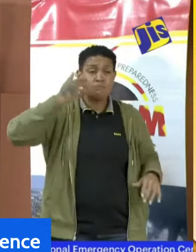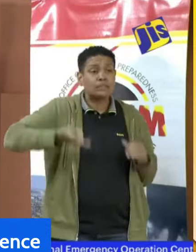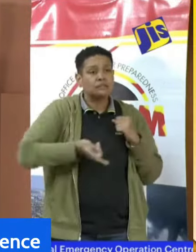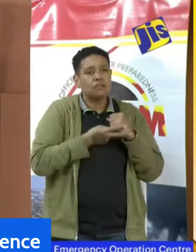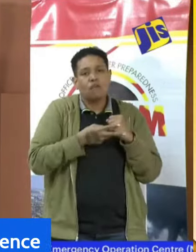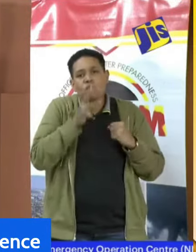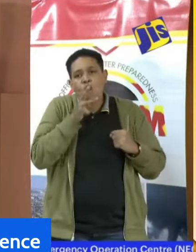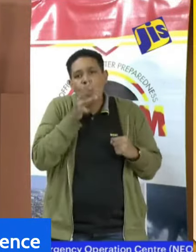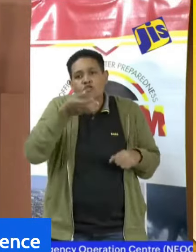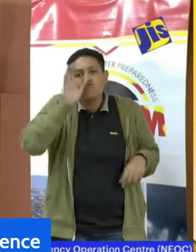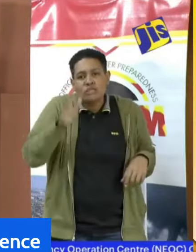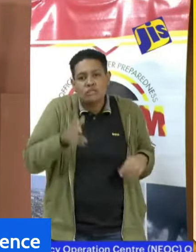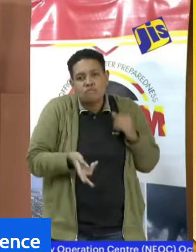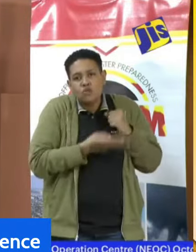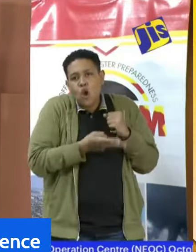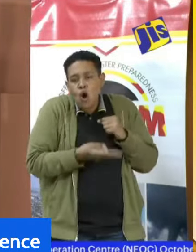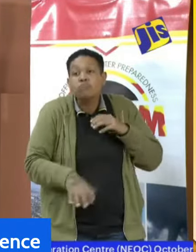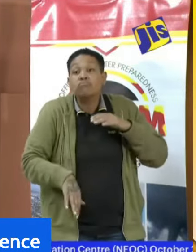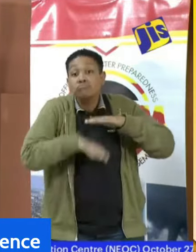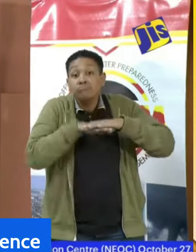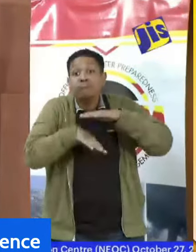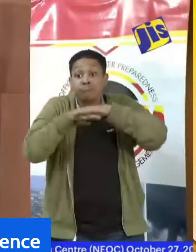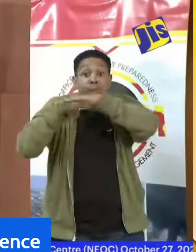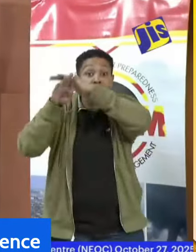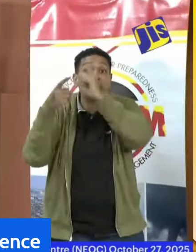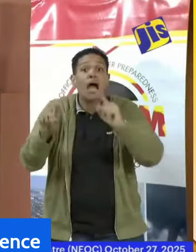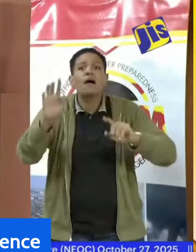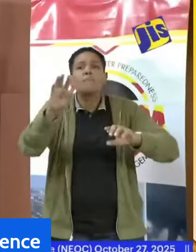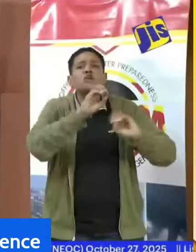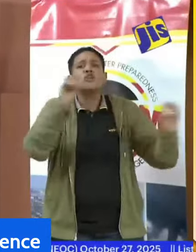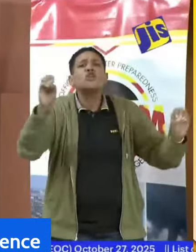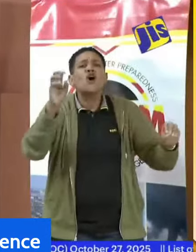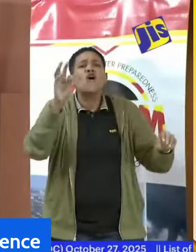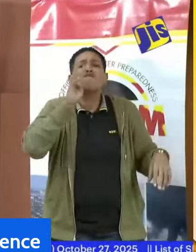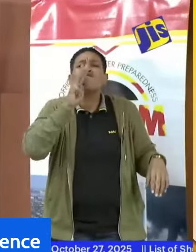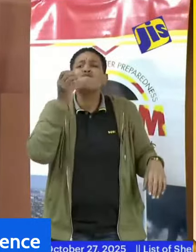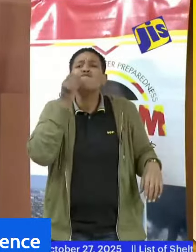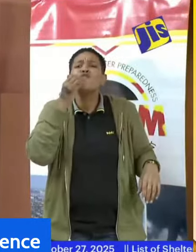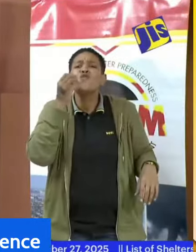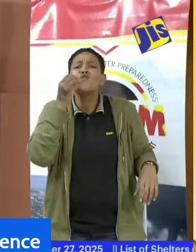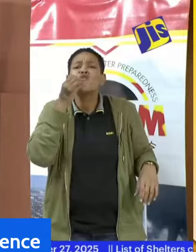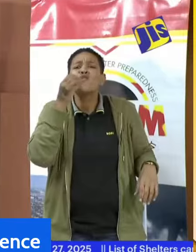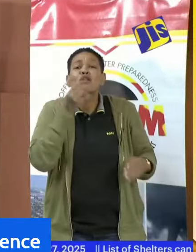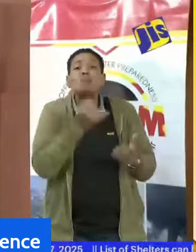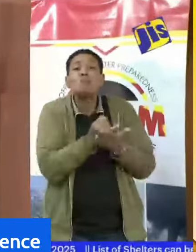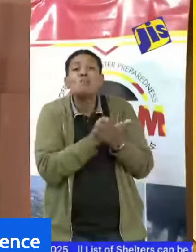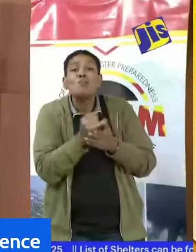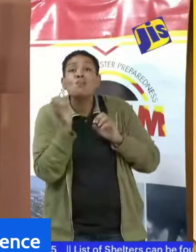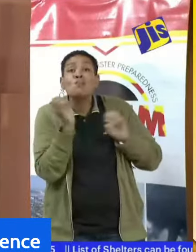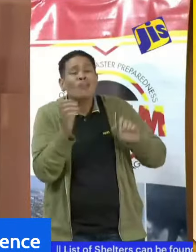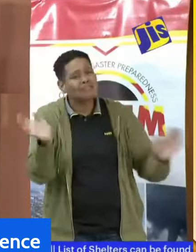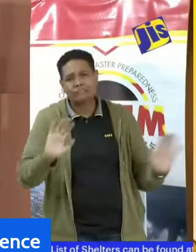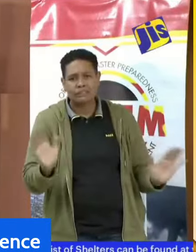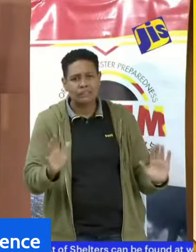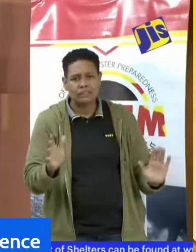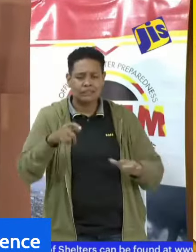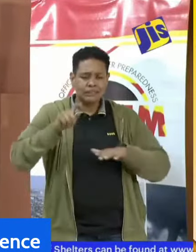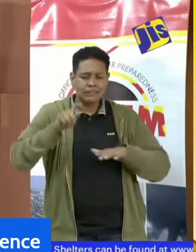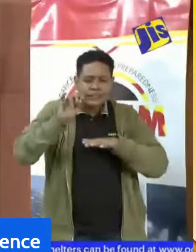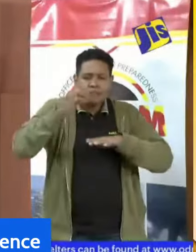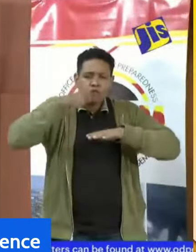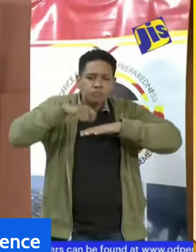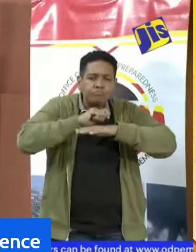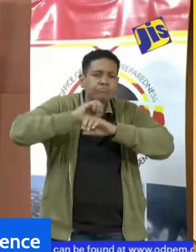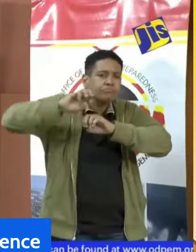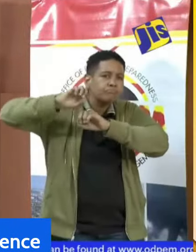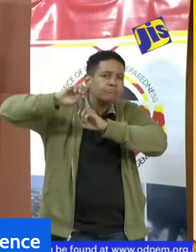please store drinking water. The non-perishable foods, please be mindful of that and secure that